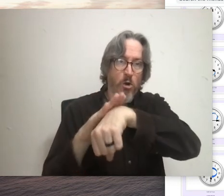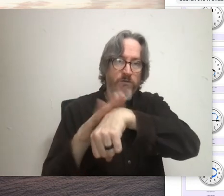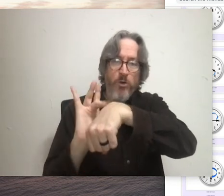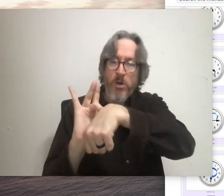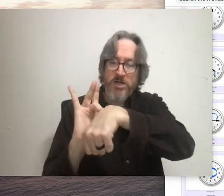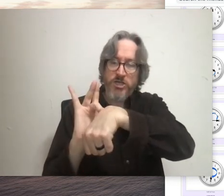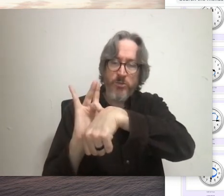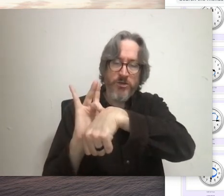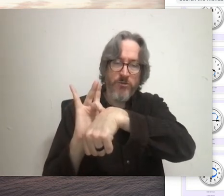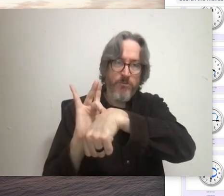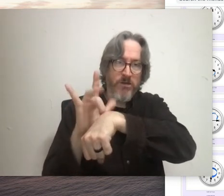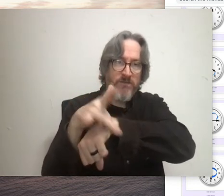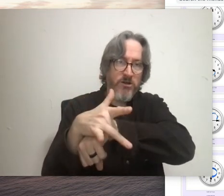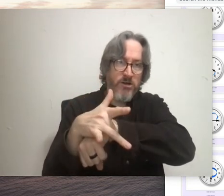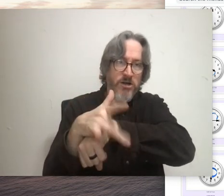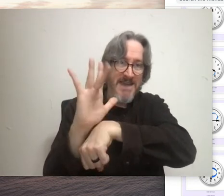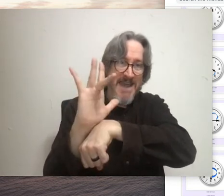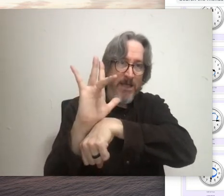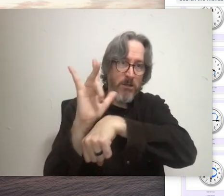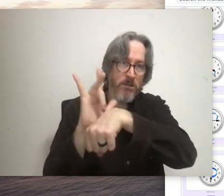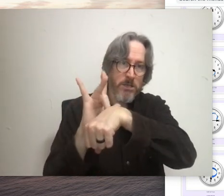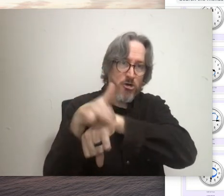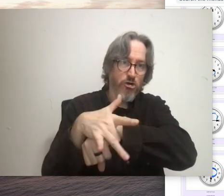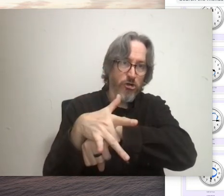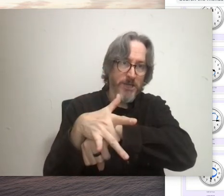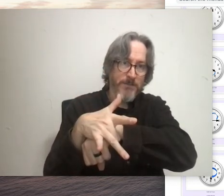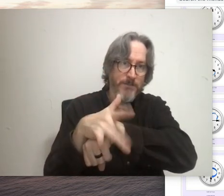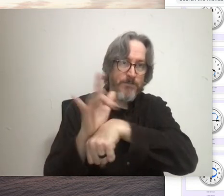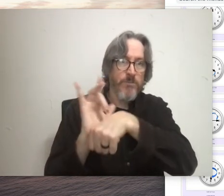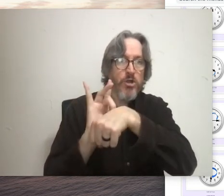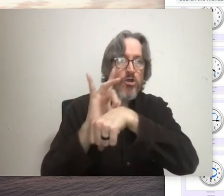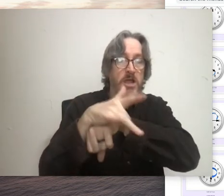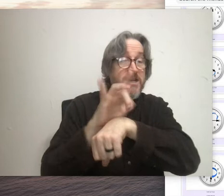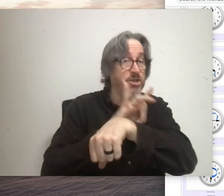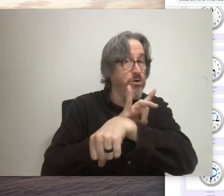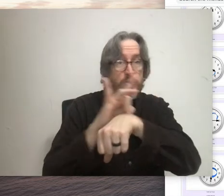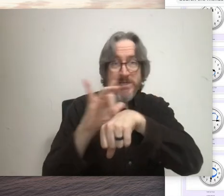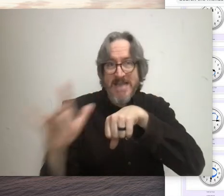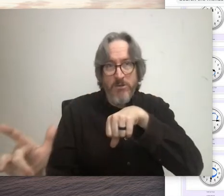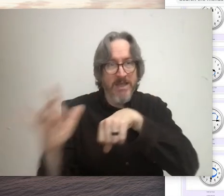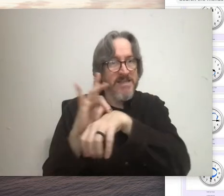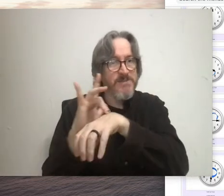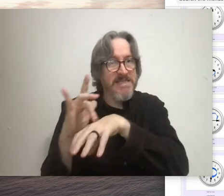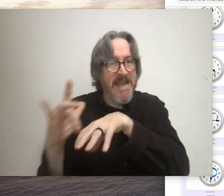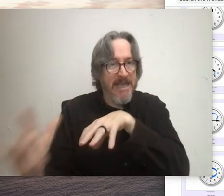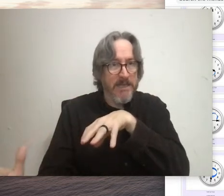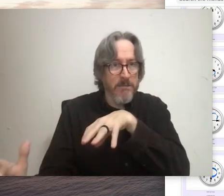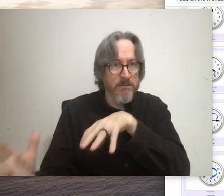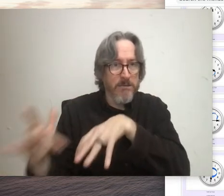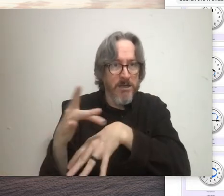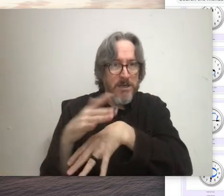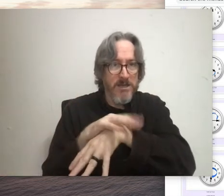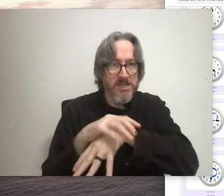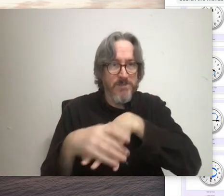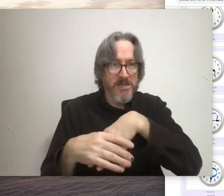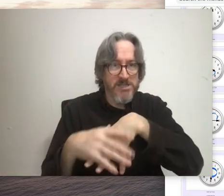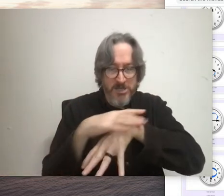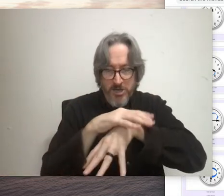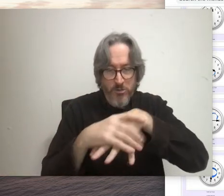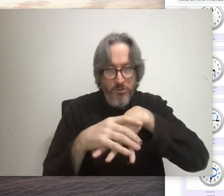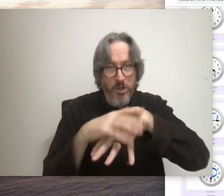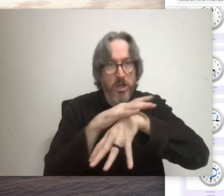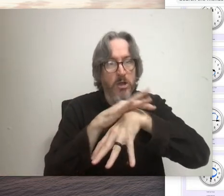go over your watch with your middle finger nail. Early. Don't do it down. This means naked. This